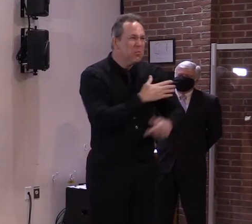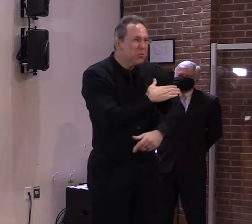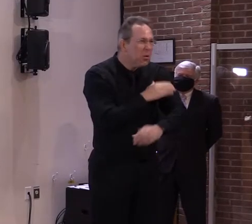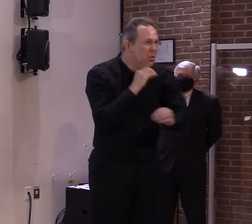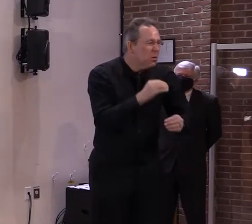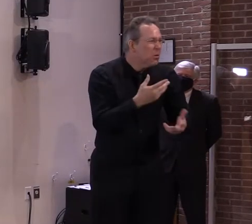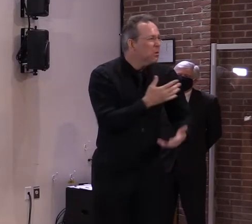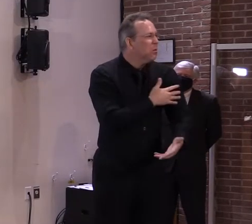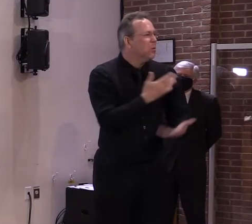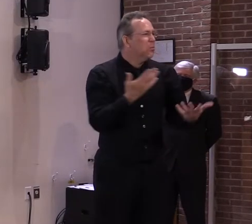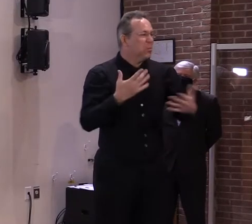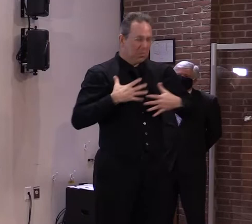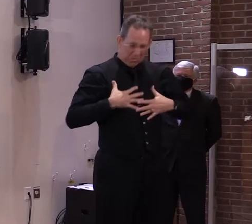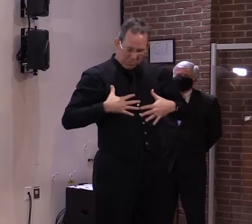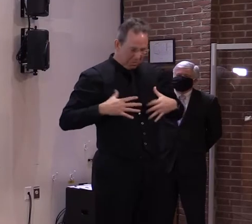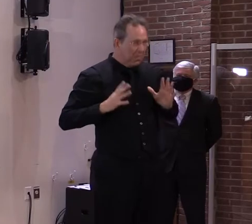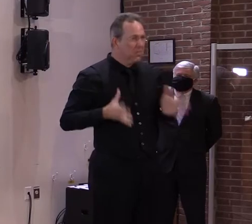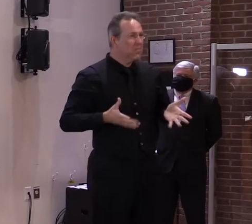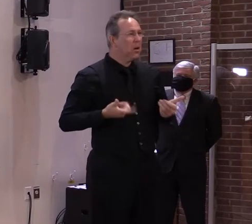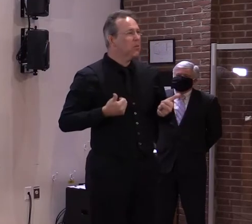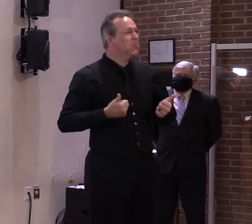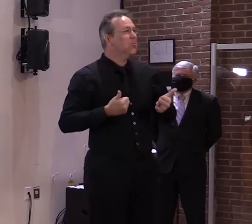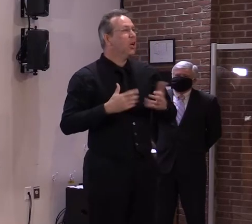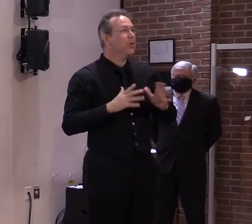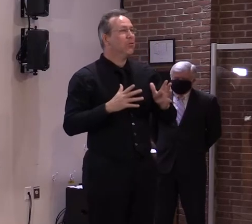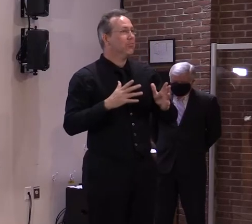tiredness. I just didn't have any of that, at least not yet.